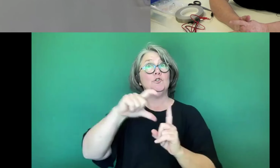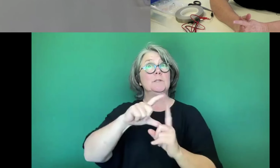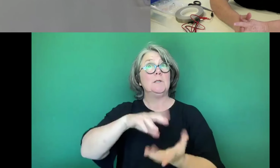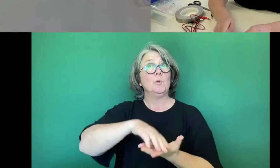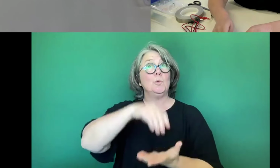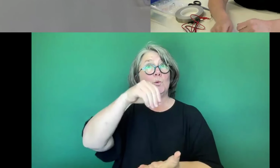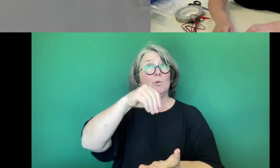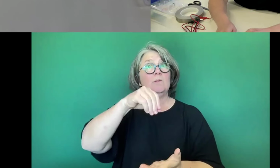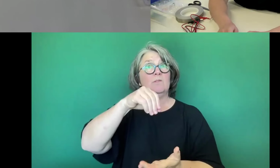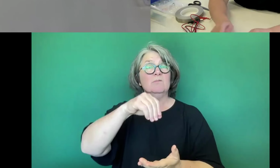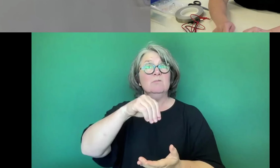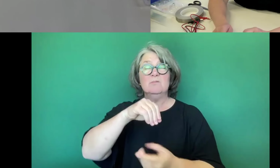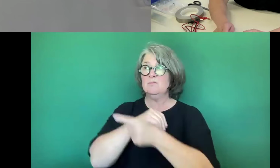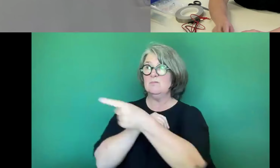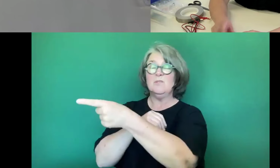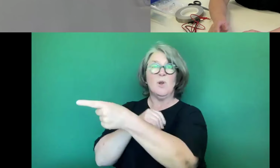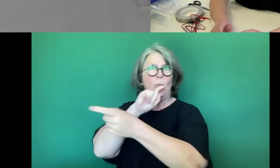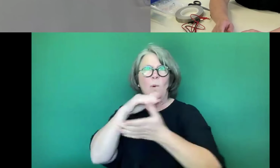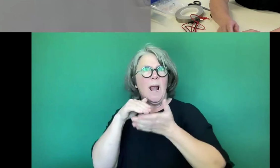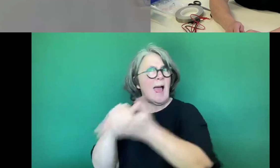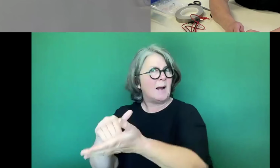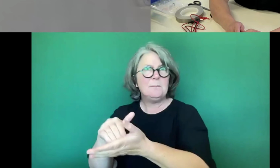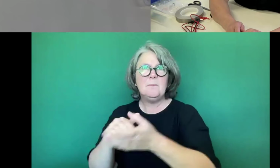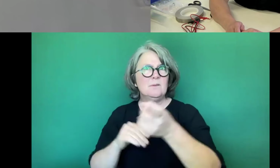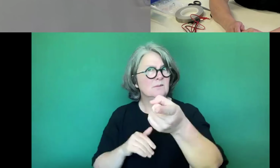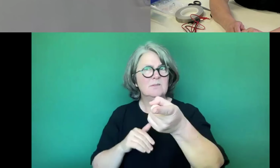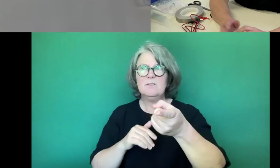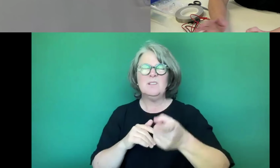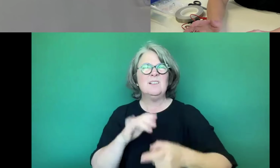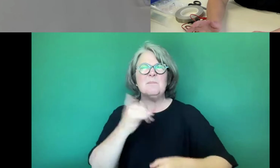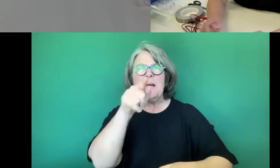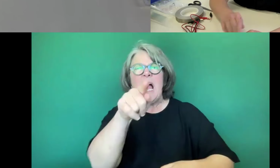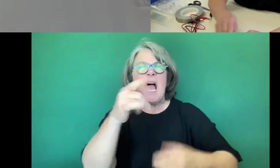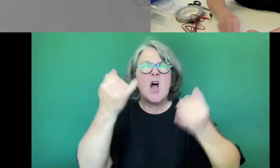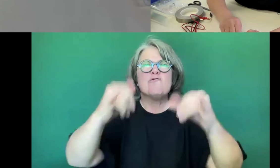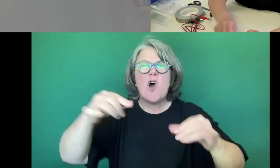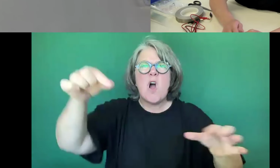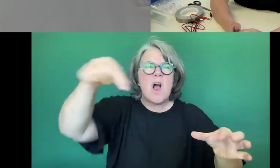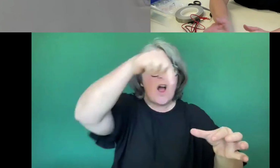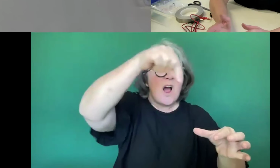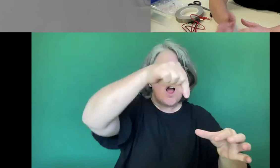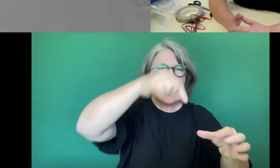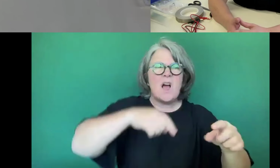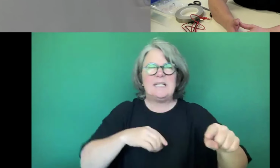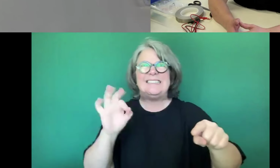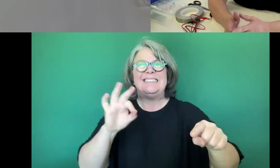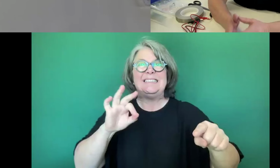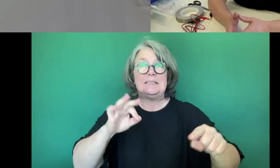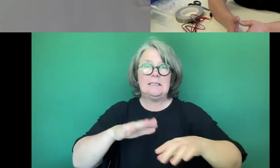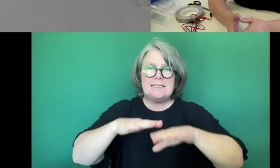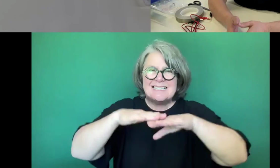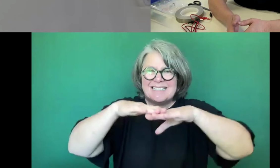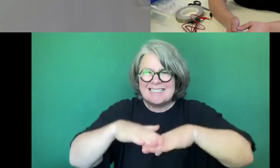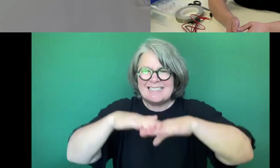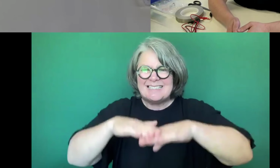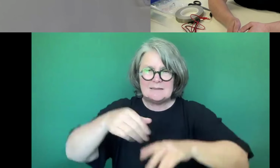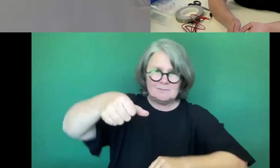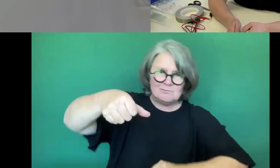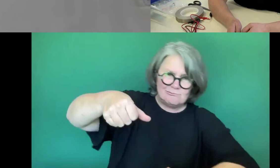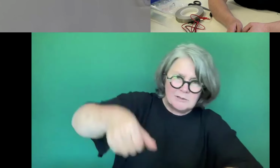go, hey, just do this or do that, or you've got it the wrong direction, or press the bit down and see if it works. So they will help